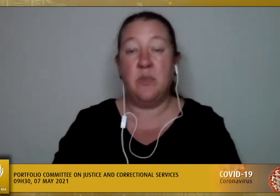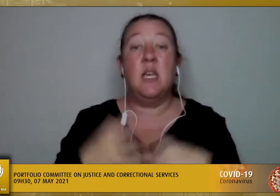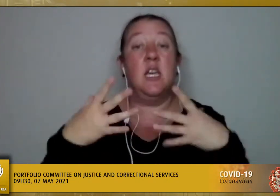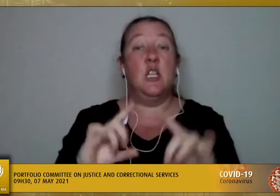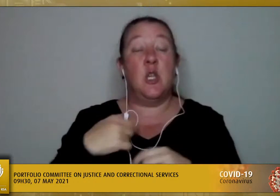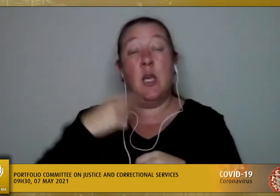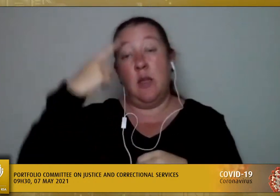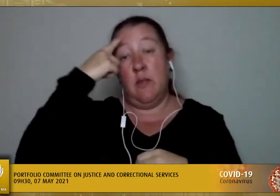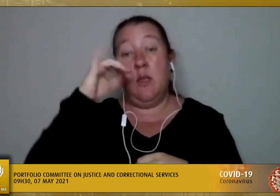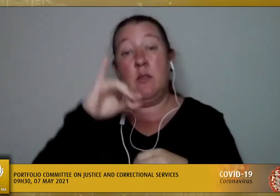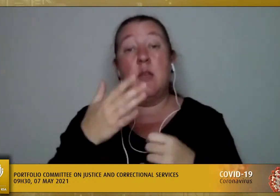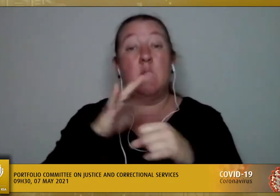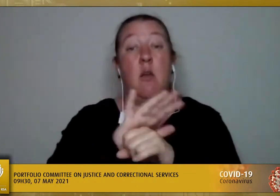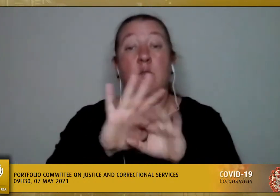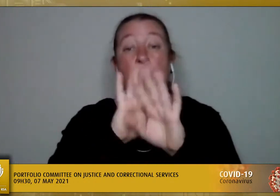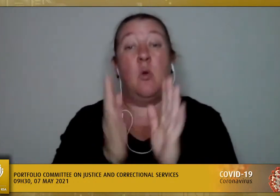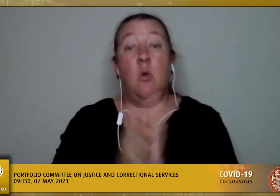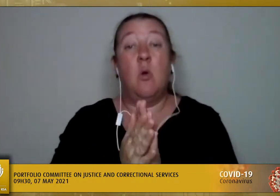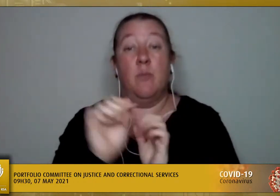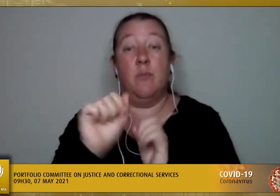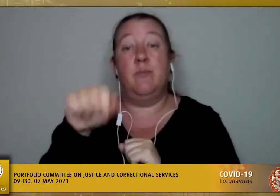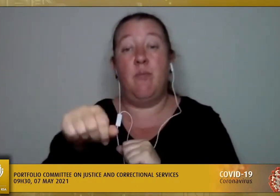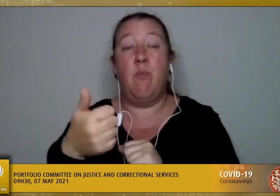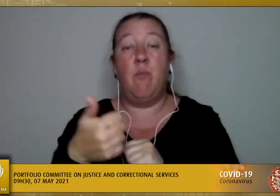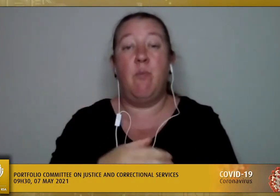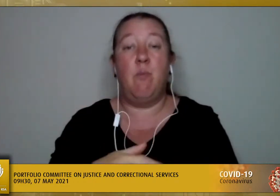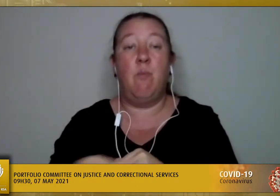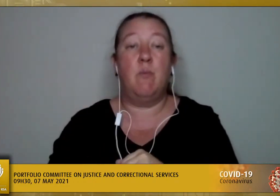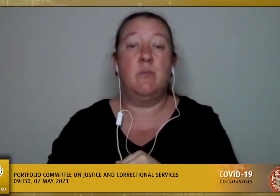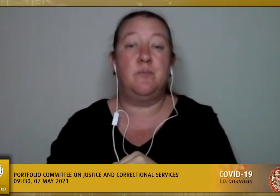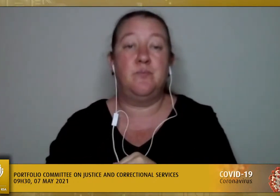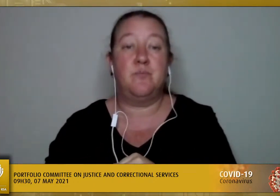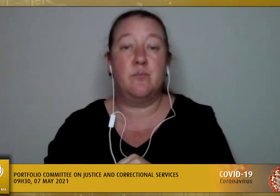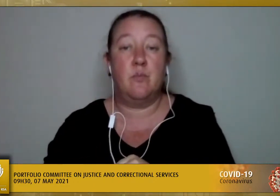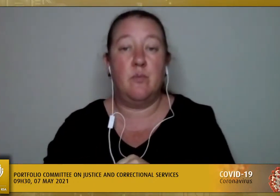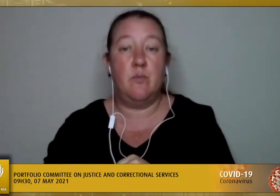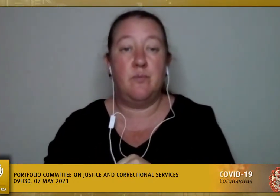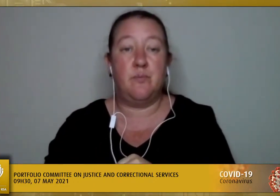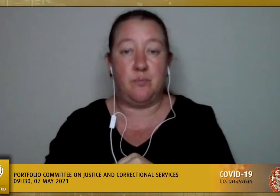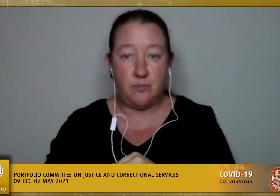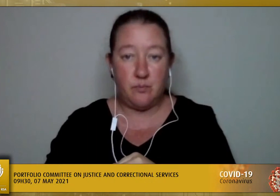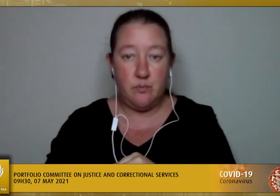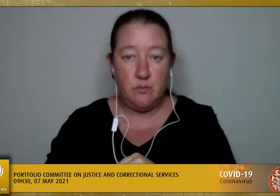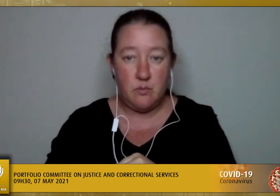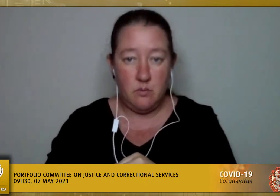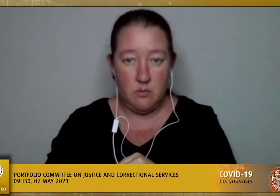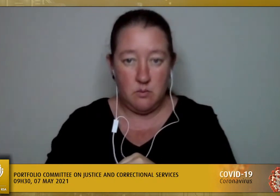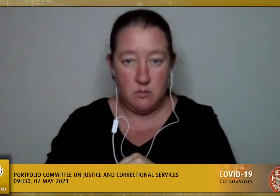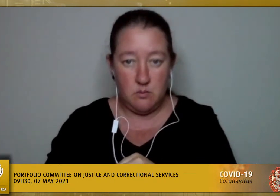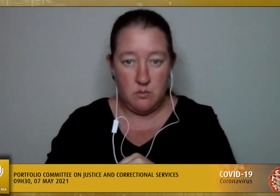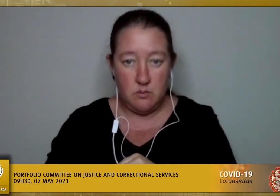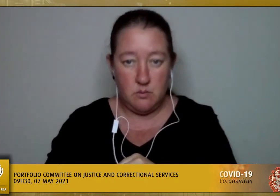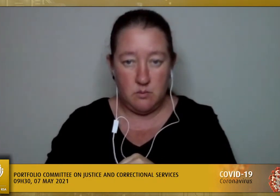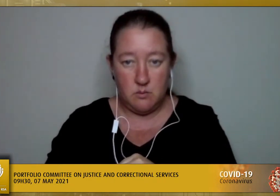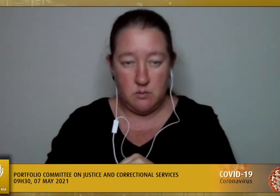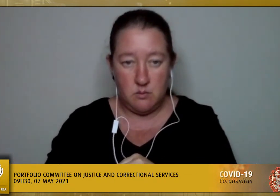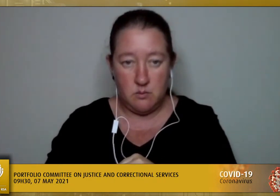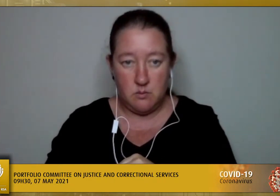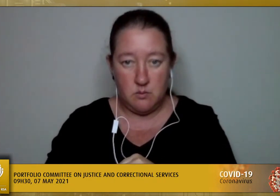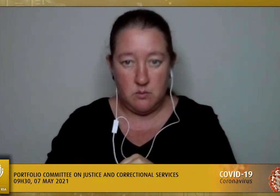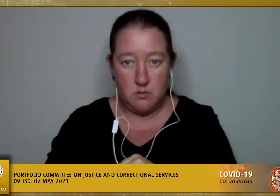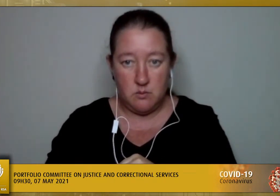covers all the questions um Quality prosecutions is one that was was asked and why that was removed